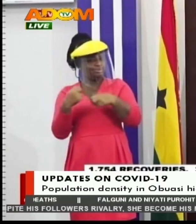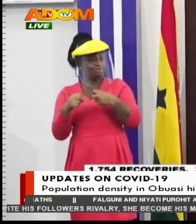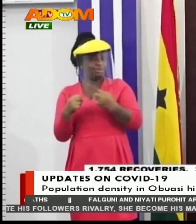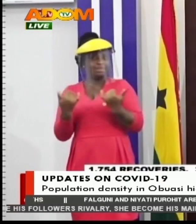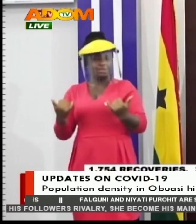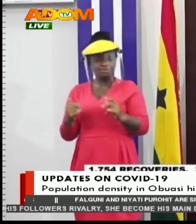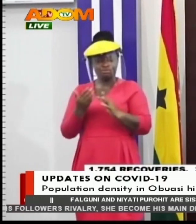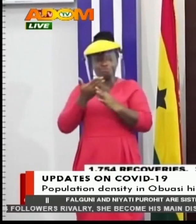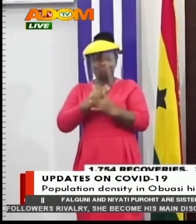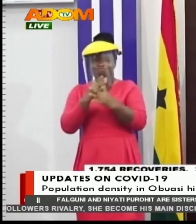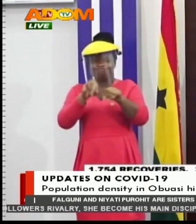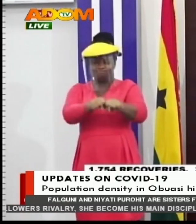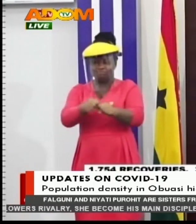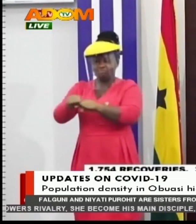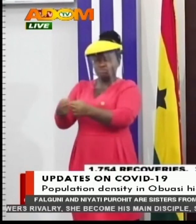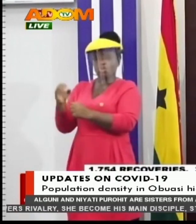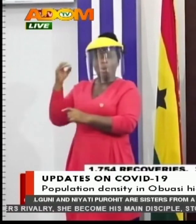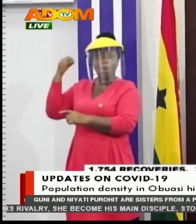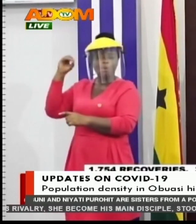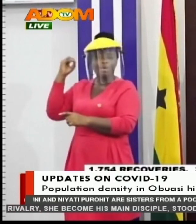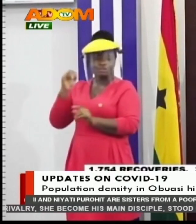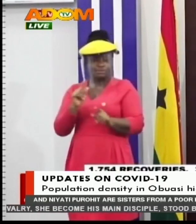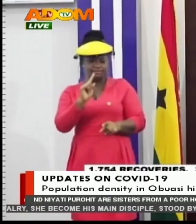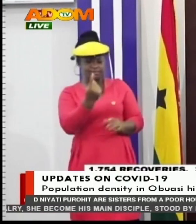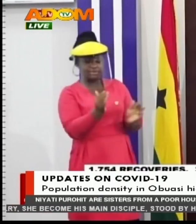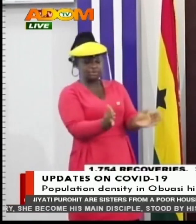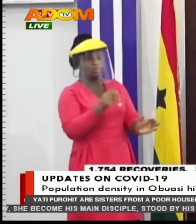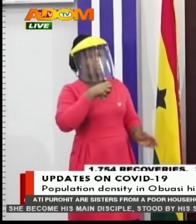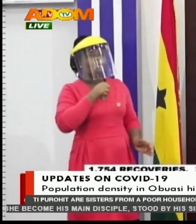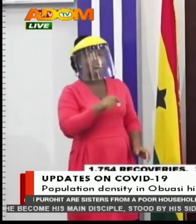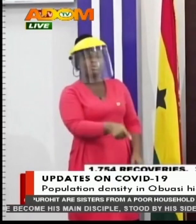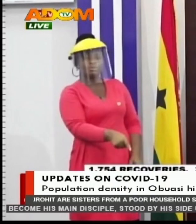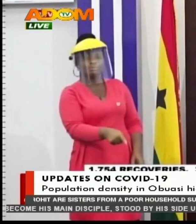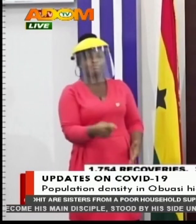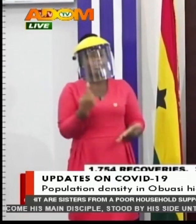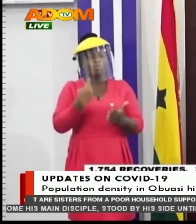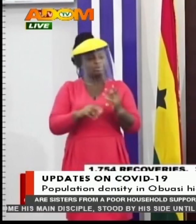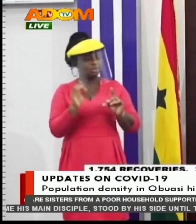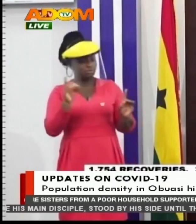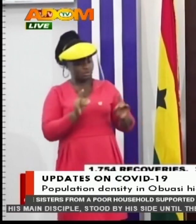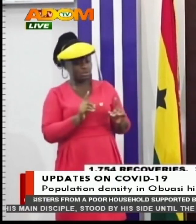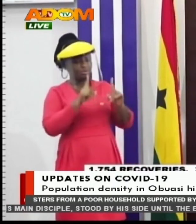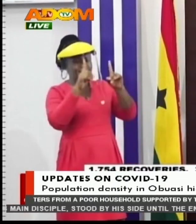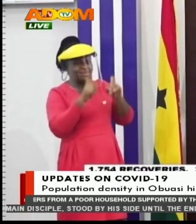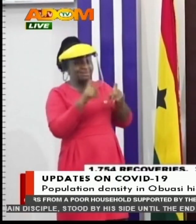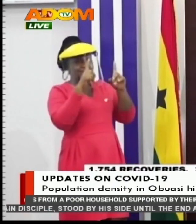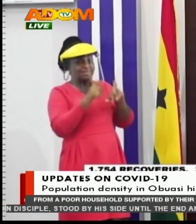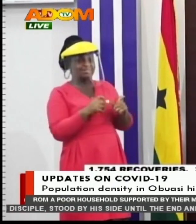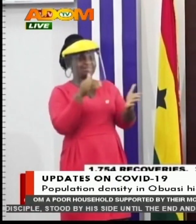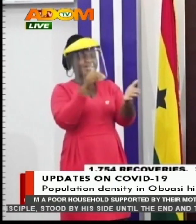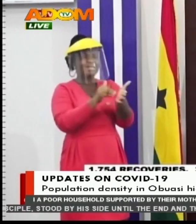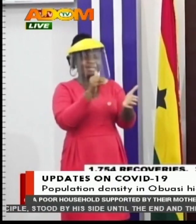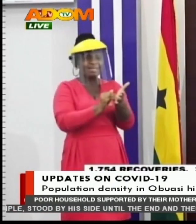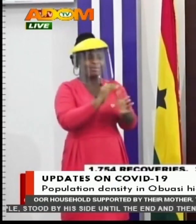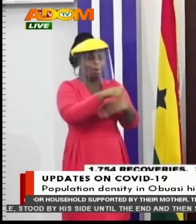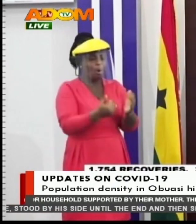cases. So what we want to know is that, what is their current status? So we don't need to isolate them. So we're going to retest of them, which are